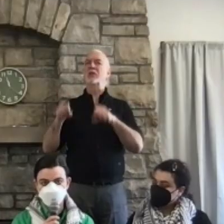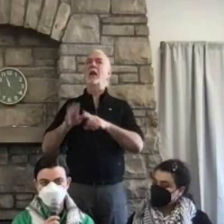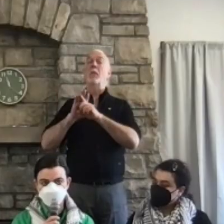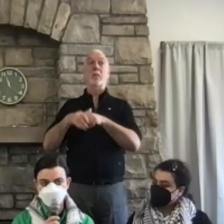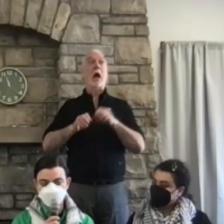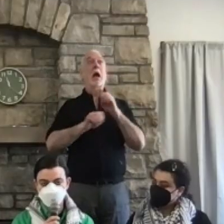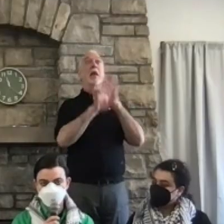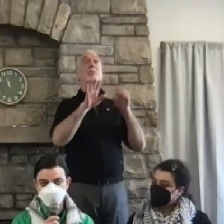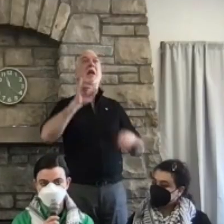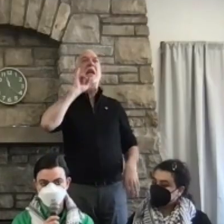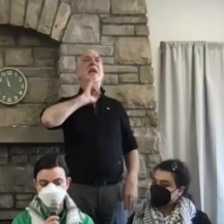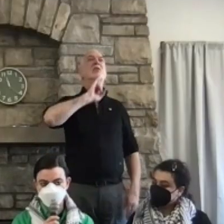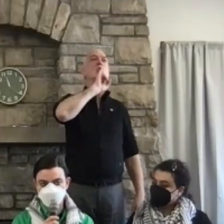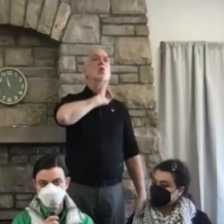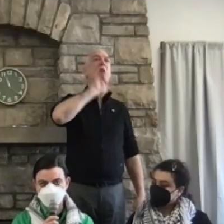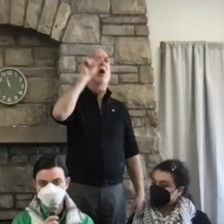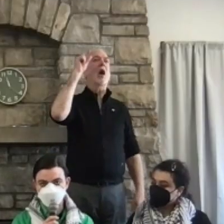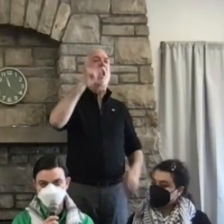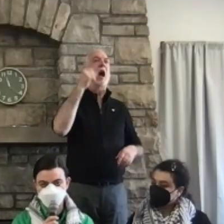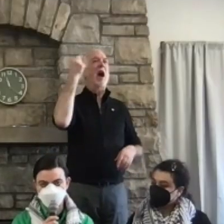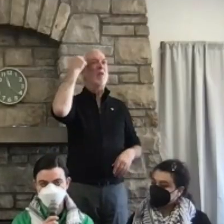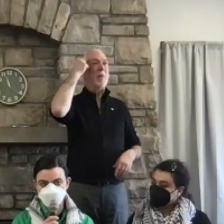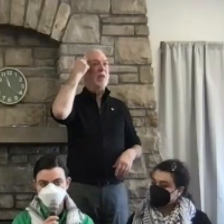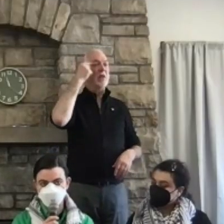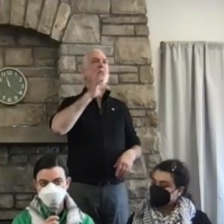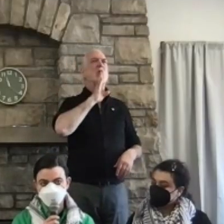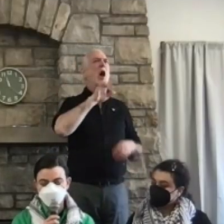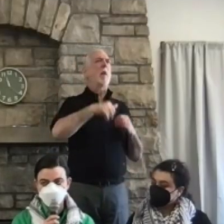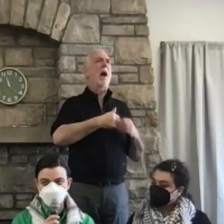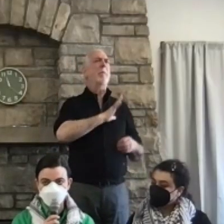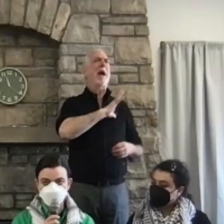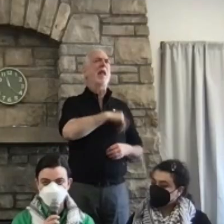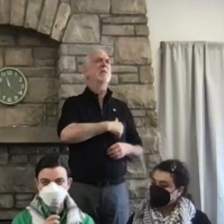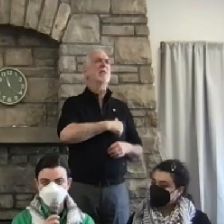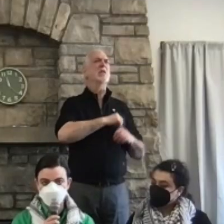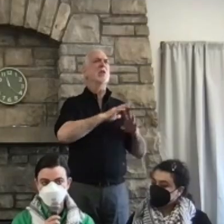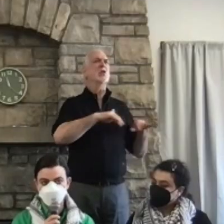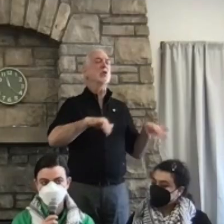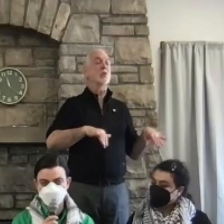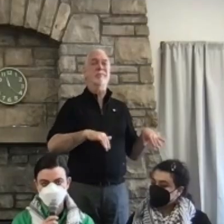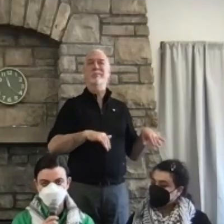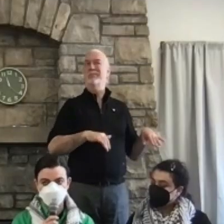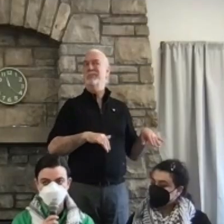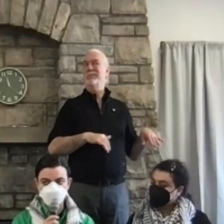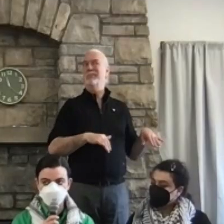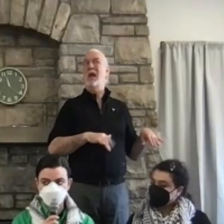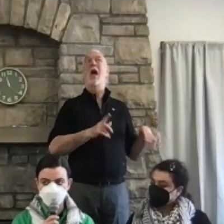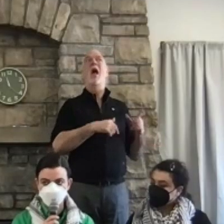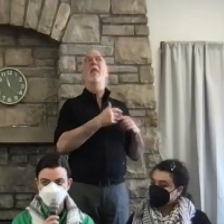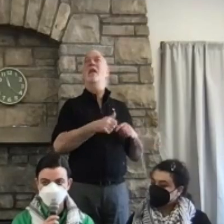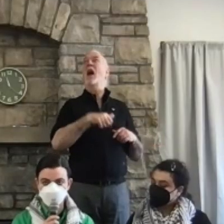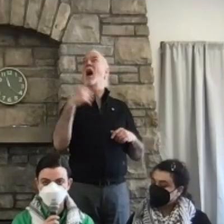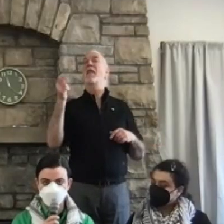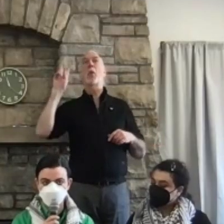Israeli government and military talk about Palestinians, including Palestinian children. And that has been repeated by a lot